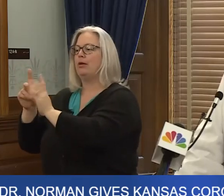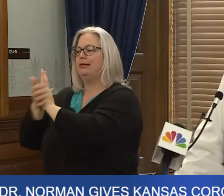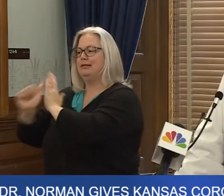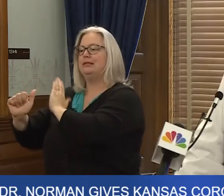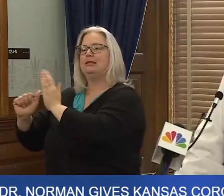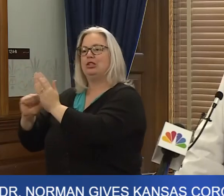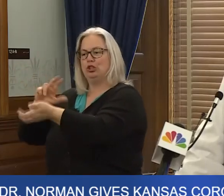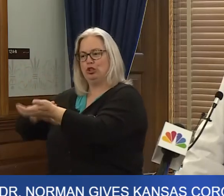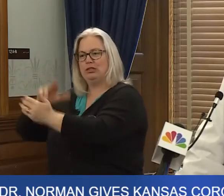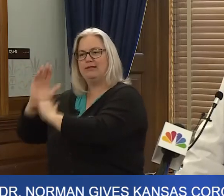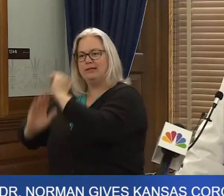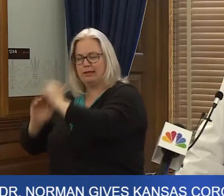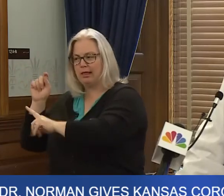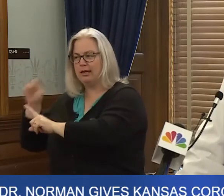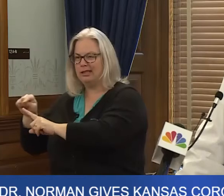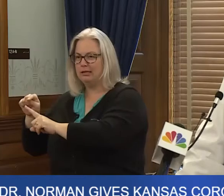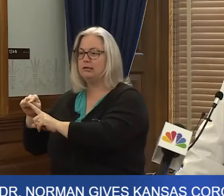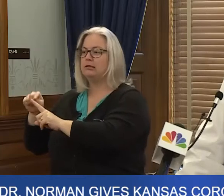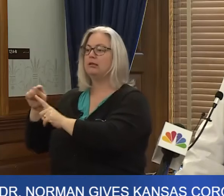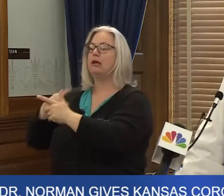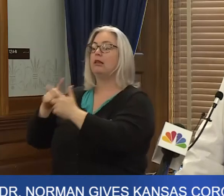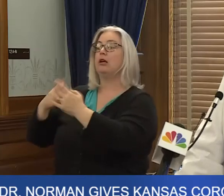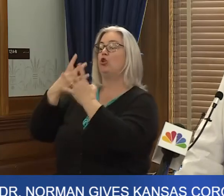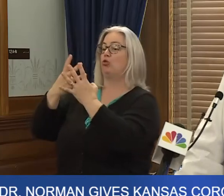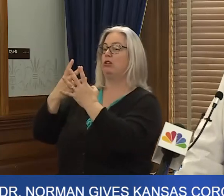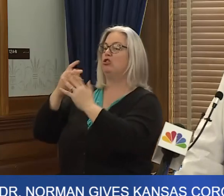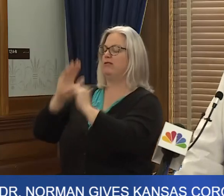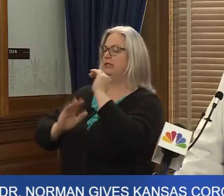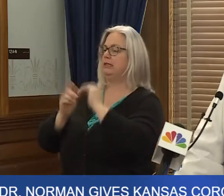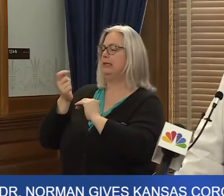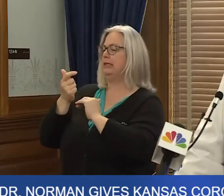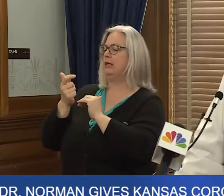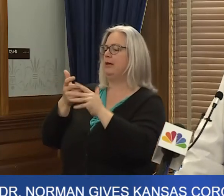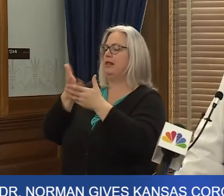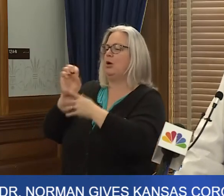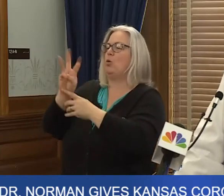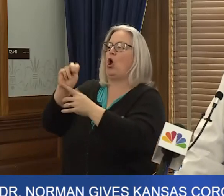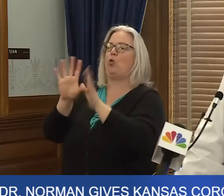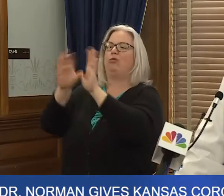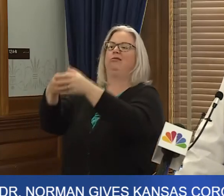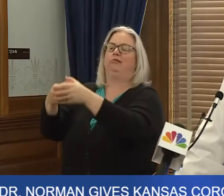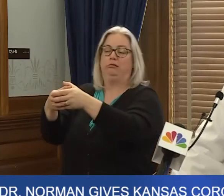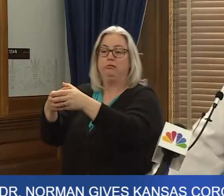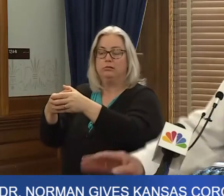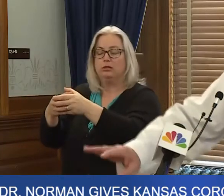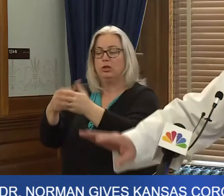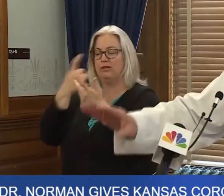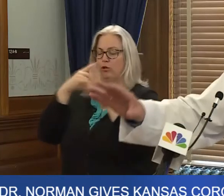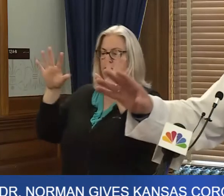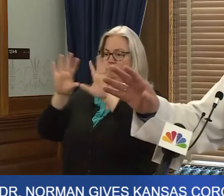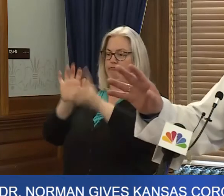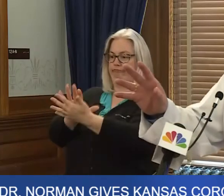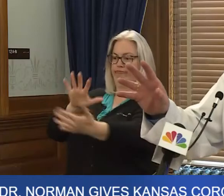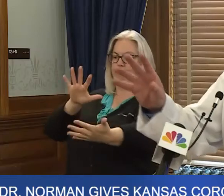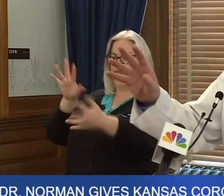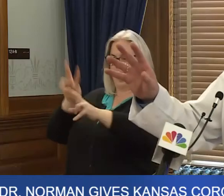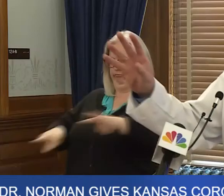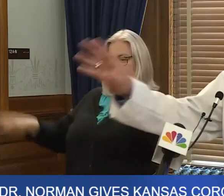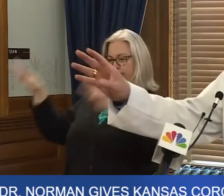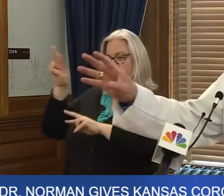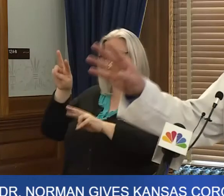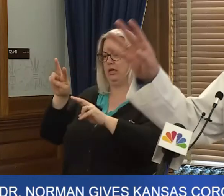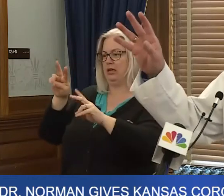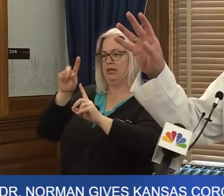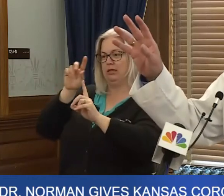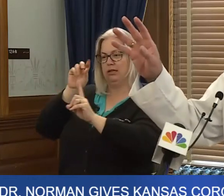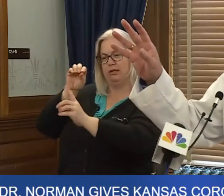nursing facilities, and then correctional facilities are a little bit of an entity of their own. So if you look at it, it's really about